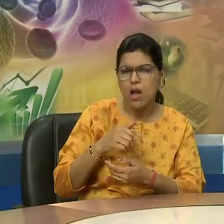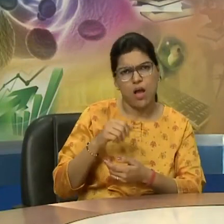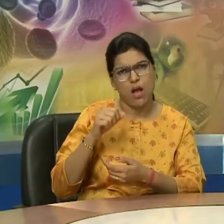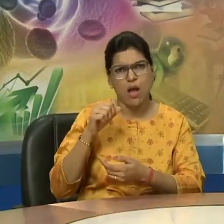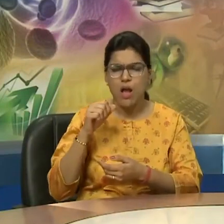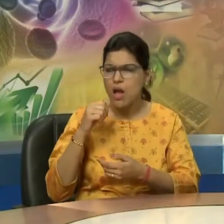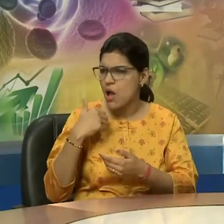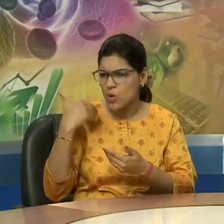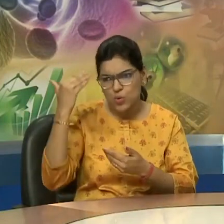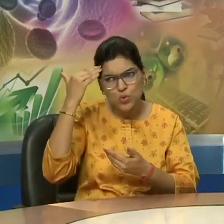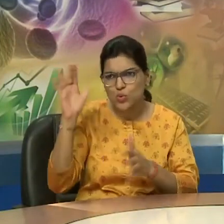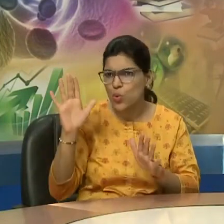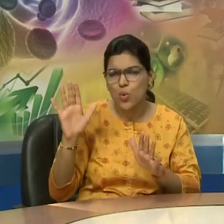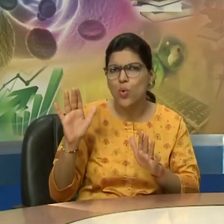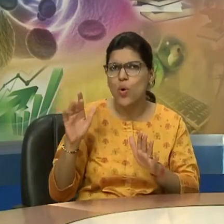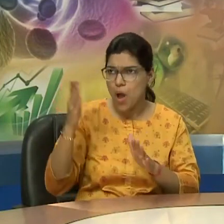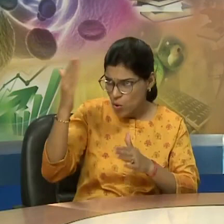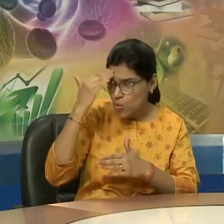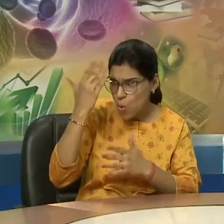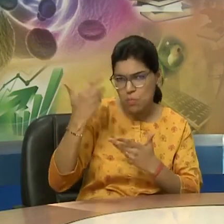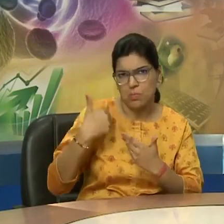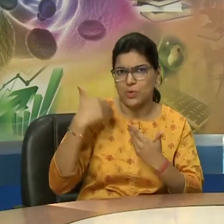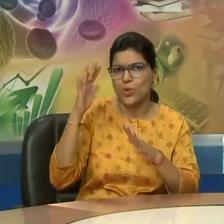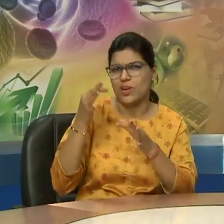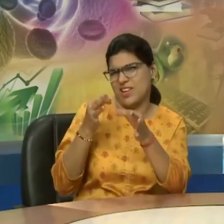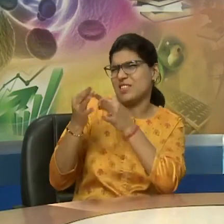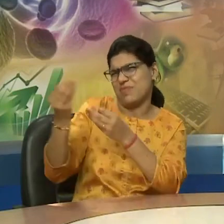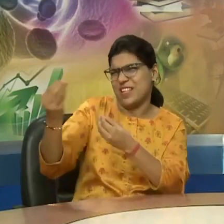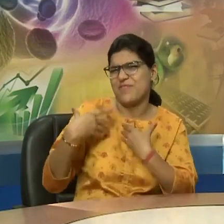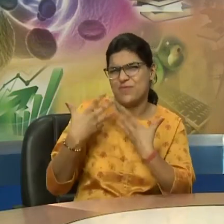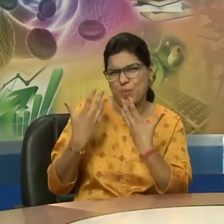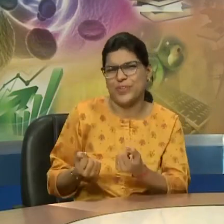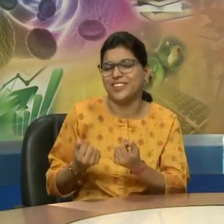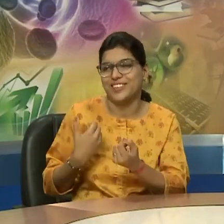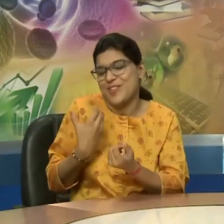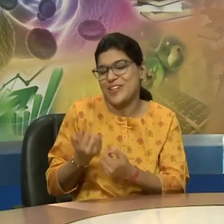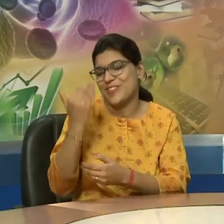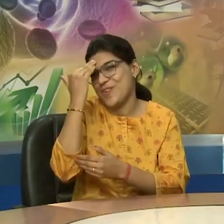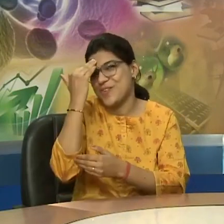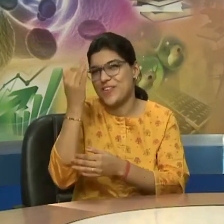Neema. I don't know. I would certainly like to know.